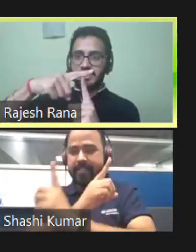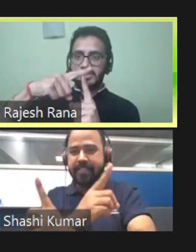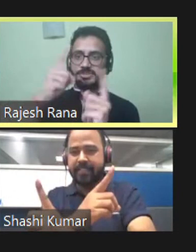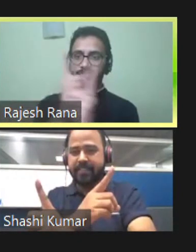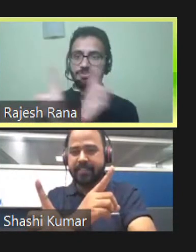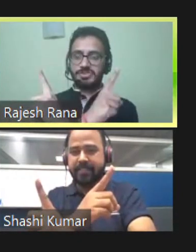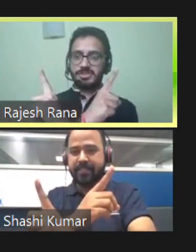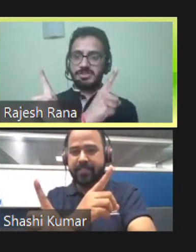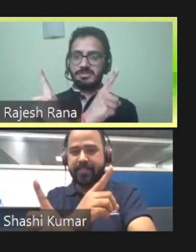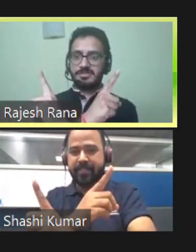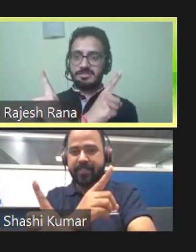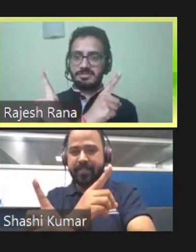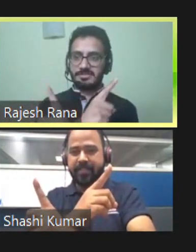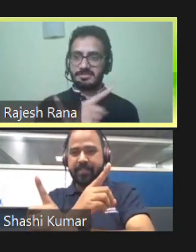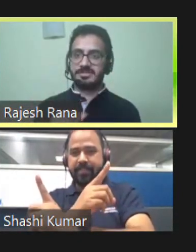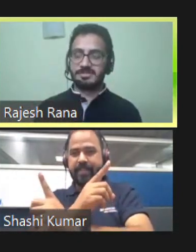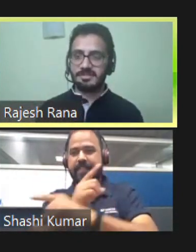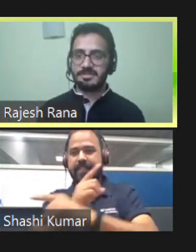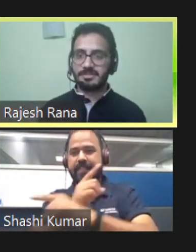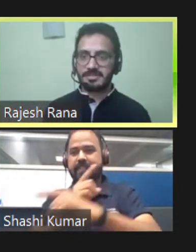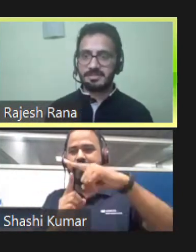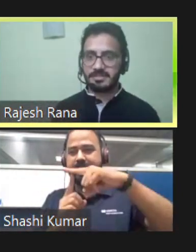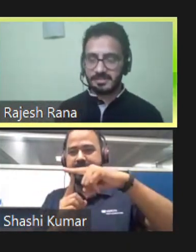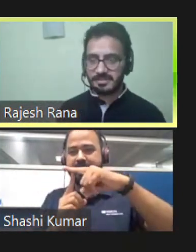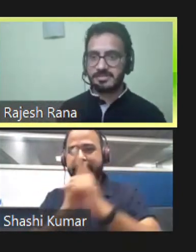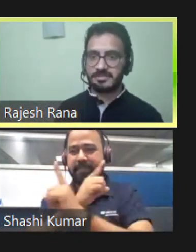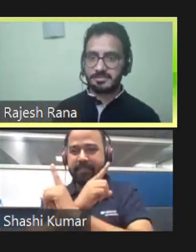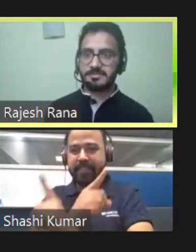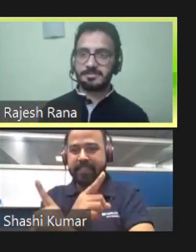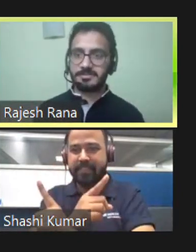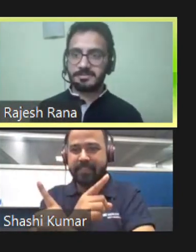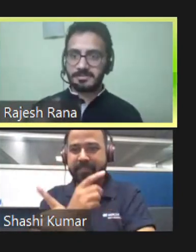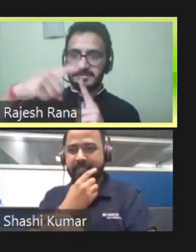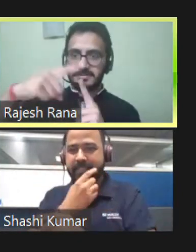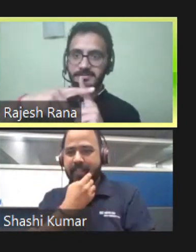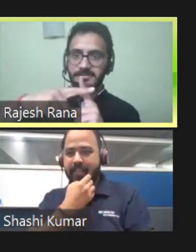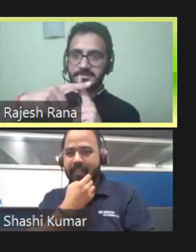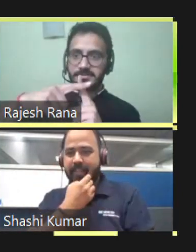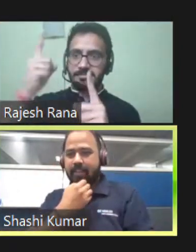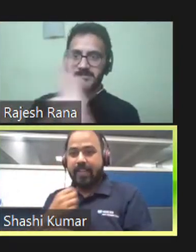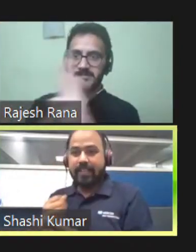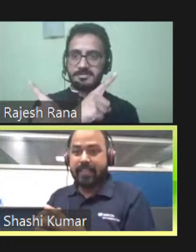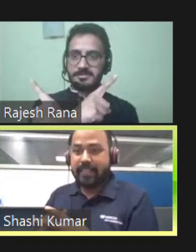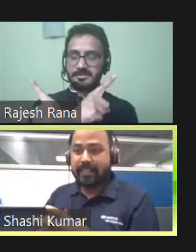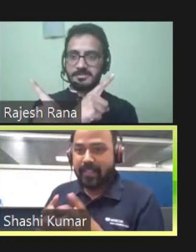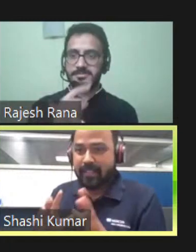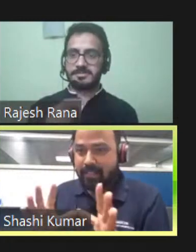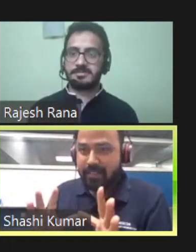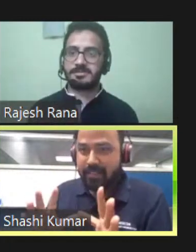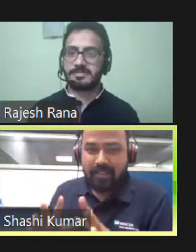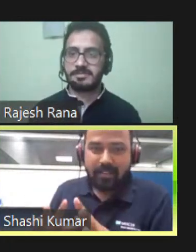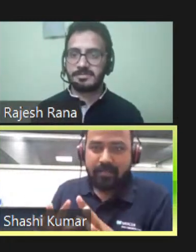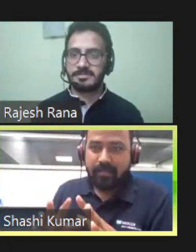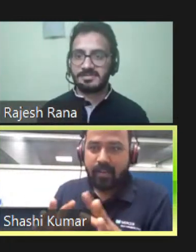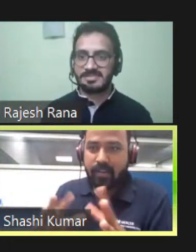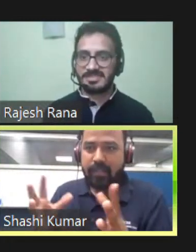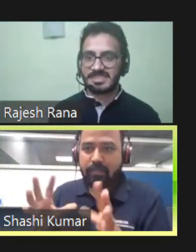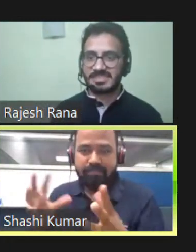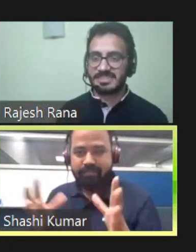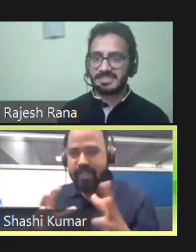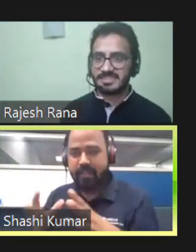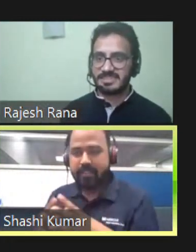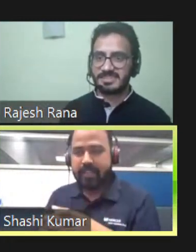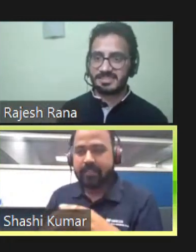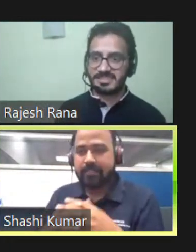and teacher. Right? Teacher. Right. It's another part of